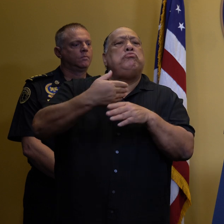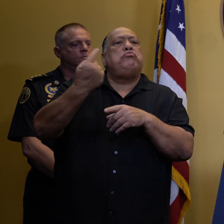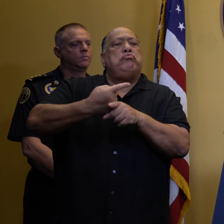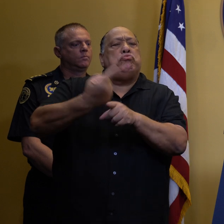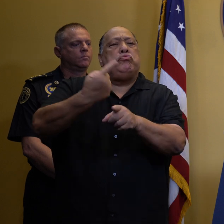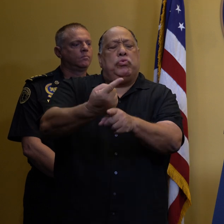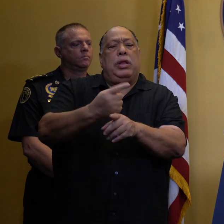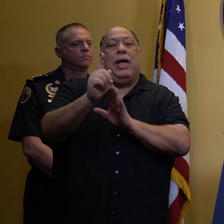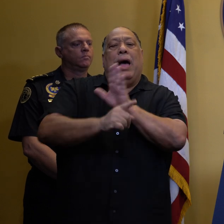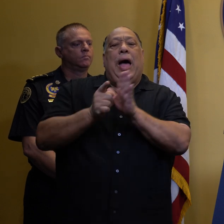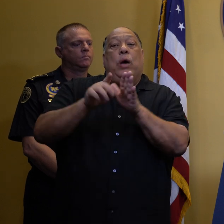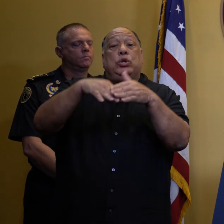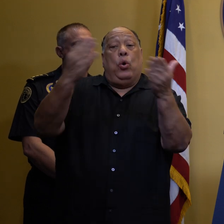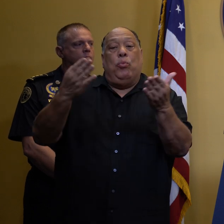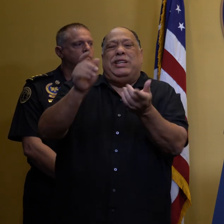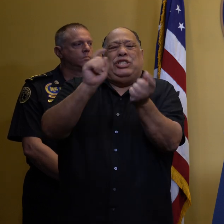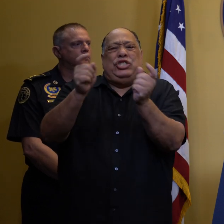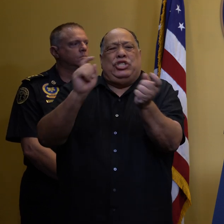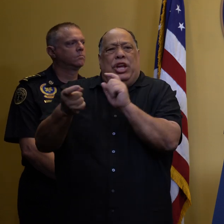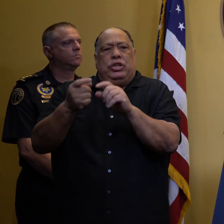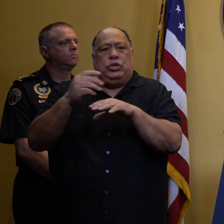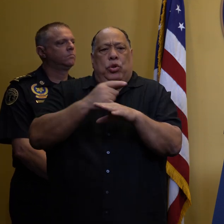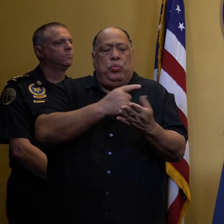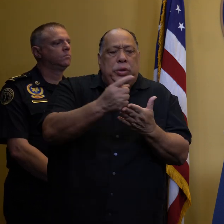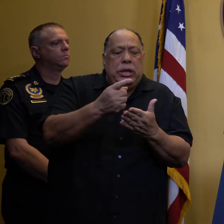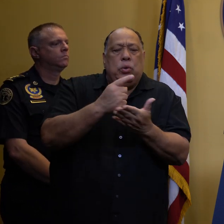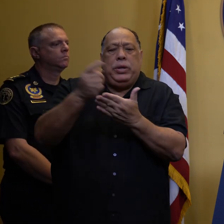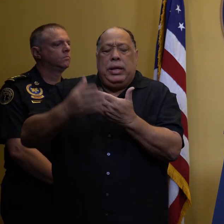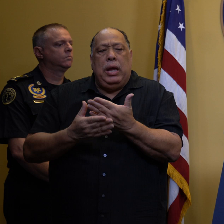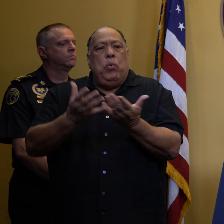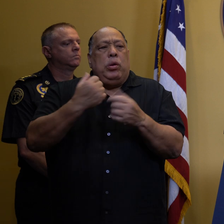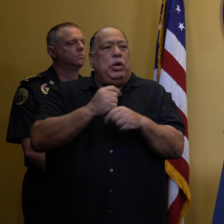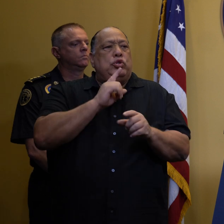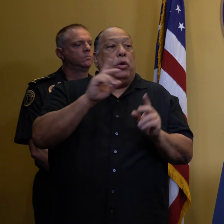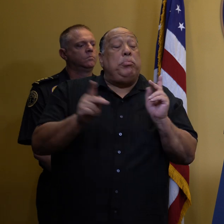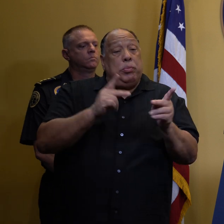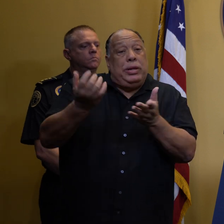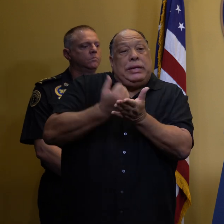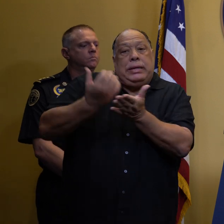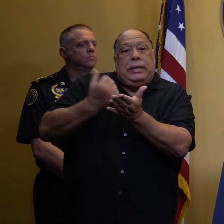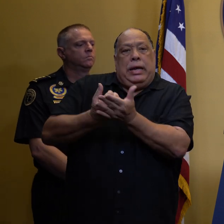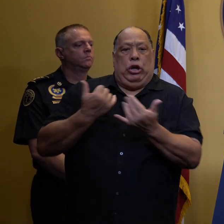these hours of operation change throughout the week and on the weekends, and we want to make sure that people are getting the